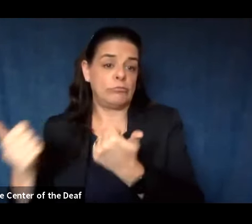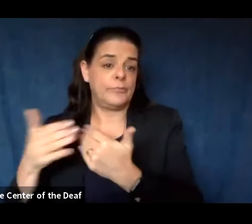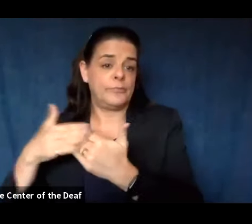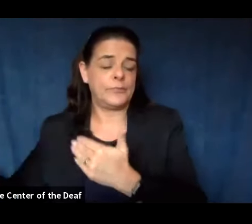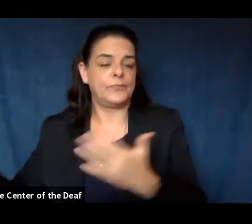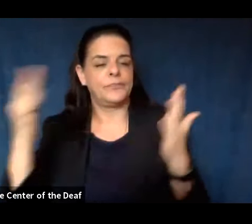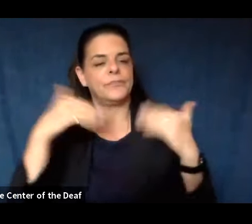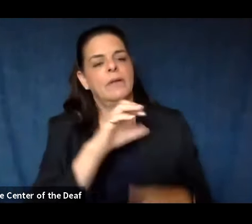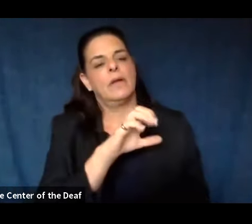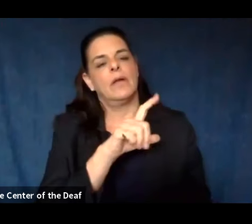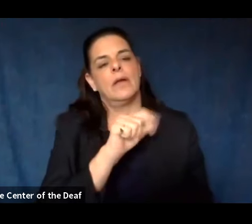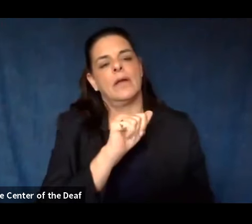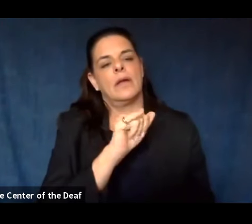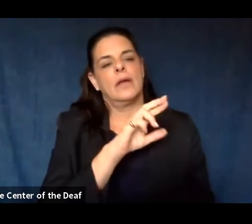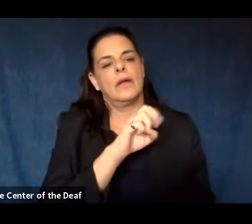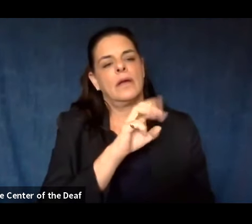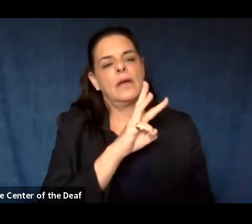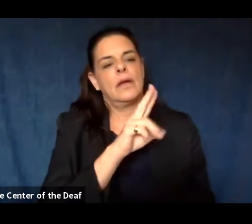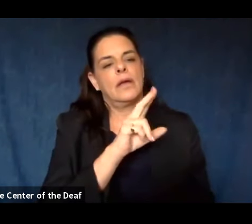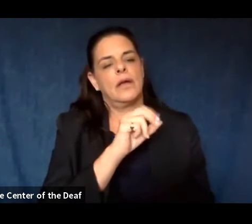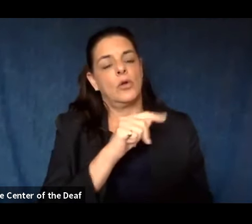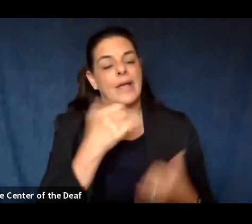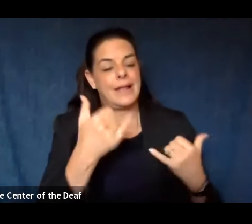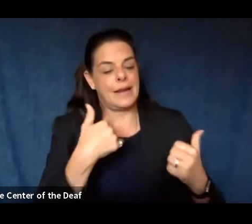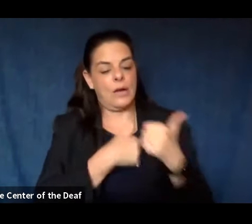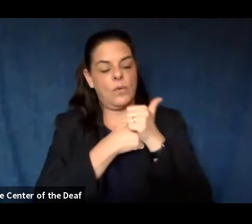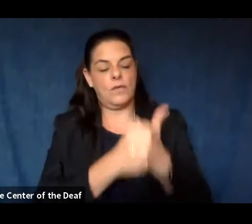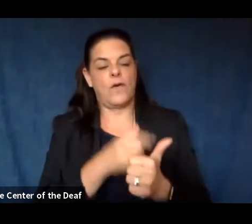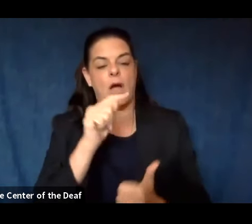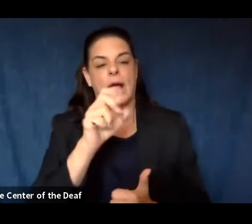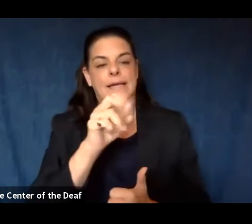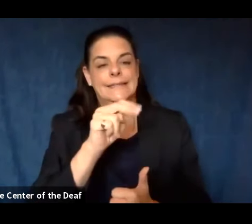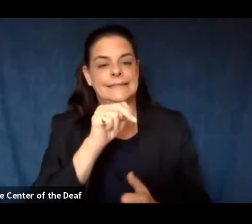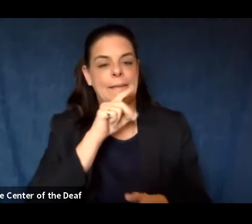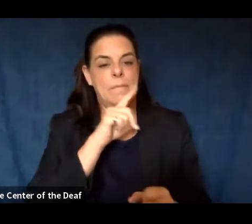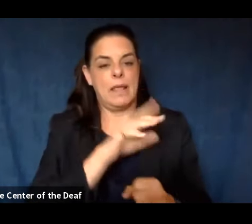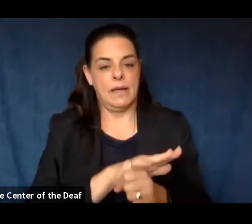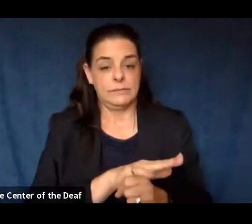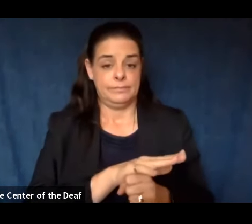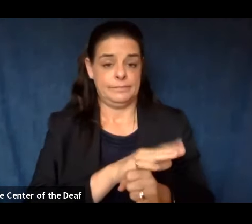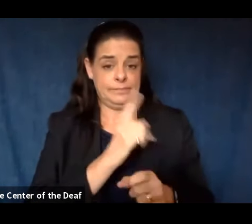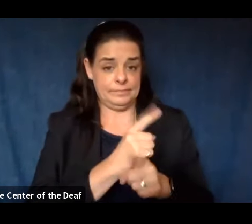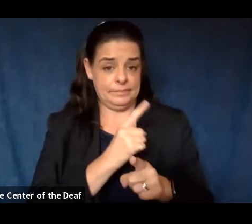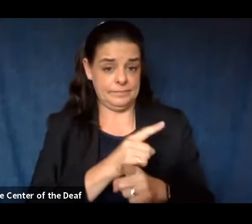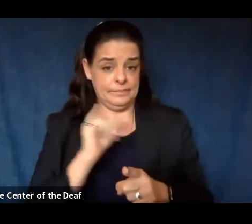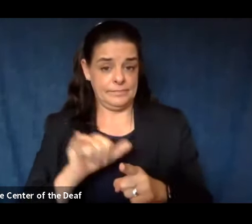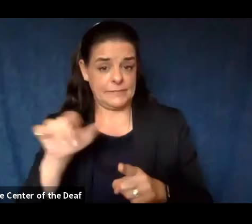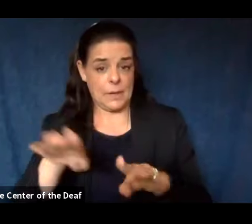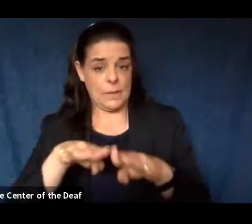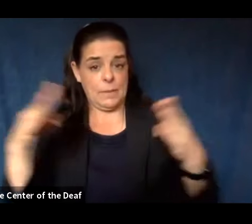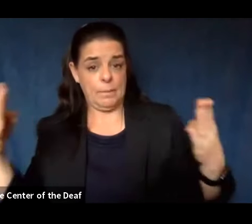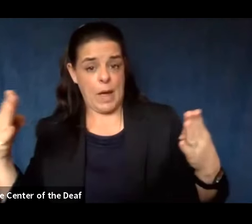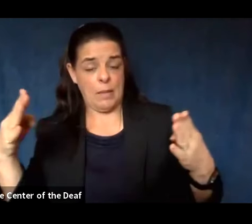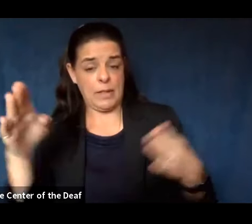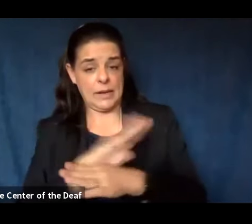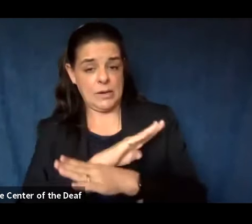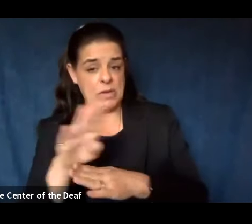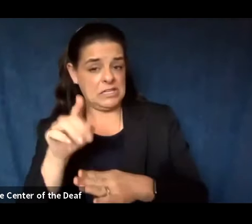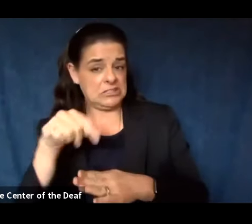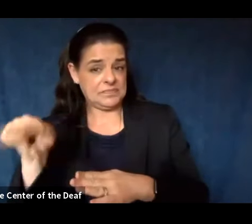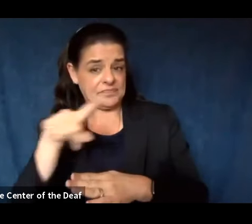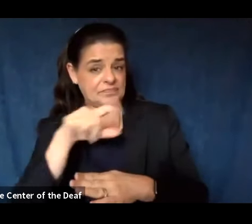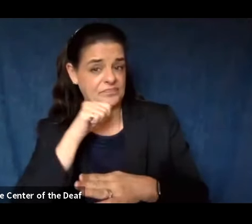with WUOT, now that we're under the Tennessee Pledge, is it accurate that public-facing businesses are no longer mandated to